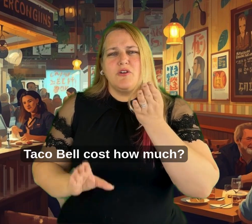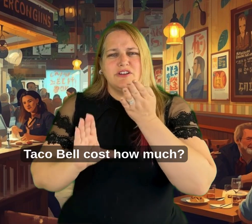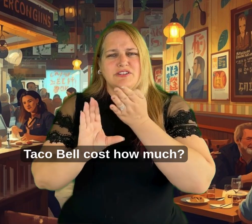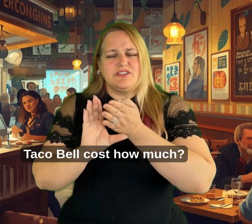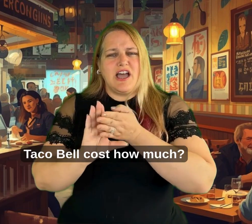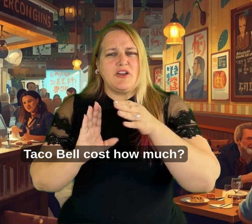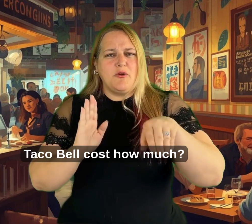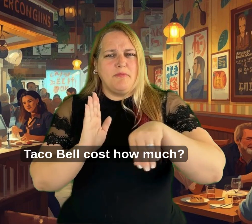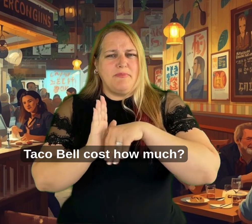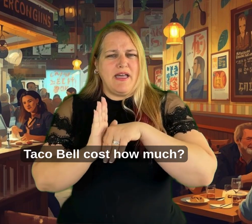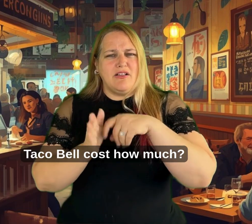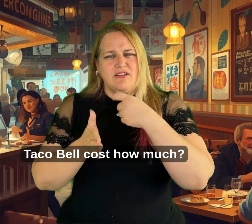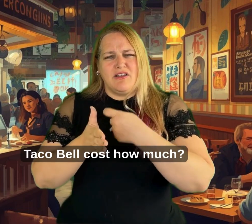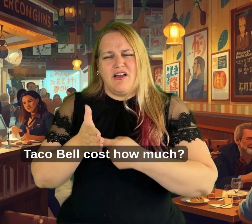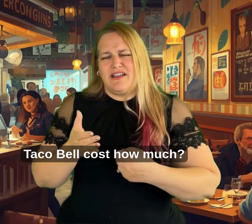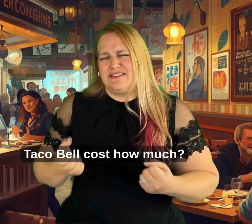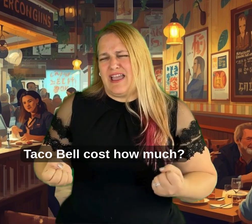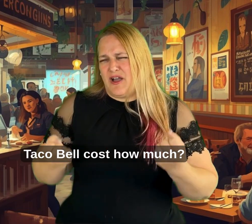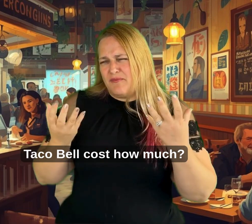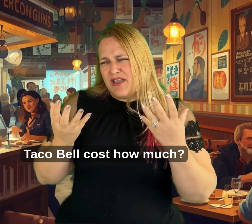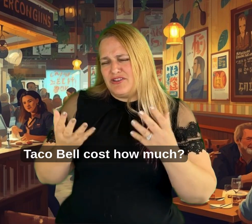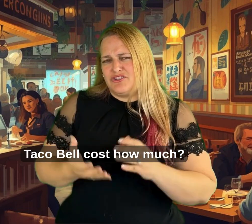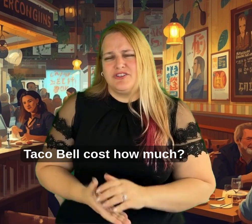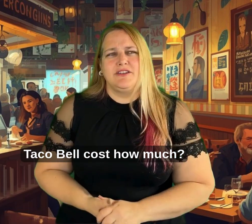Your Taco Bell costs how much?